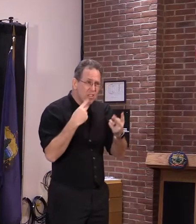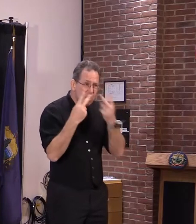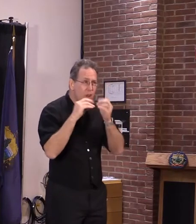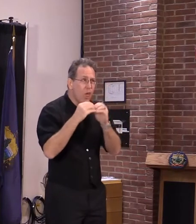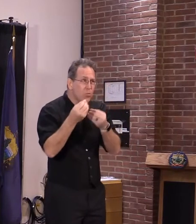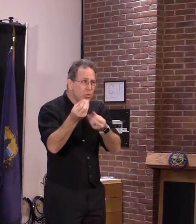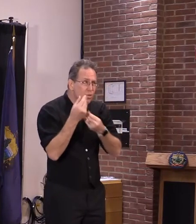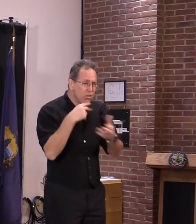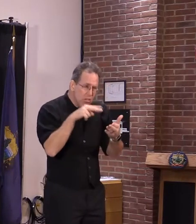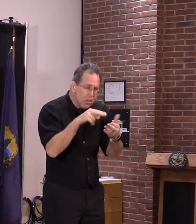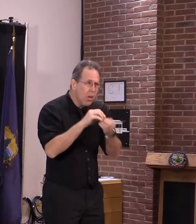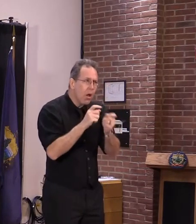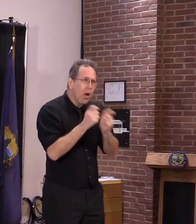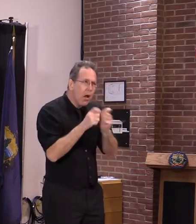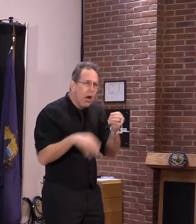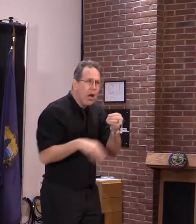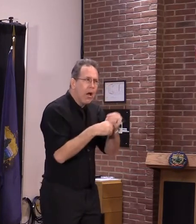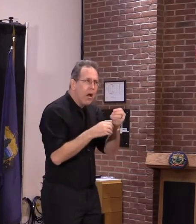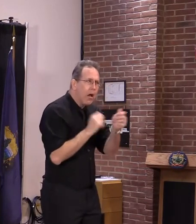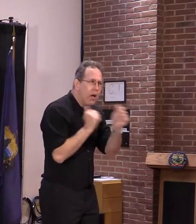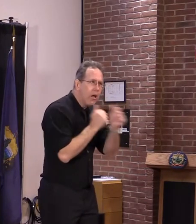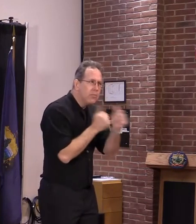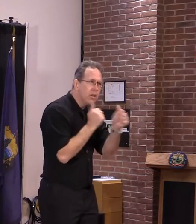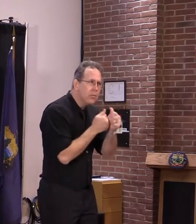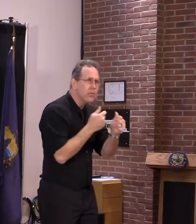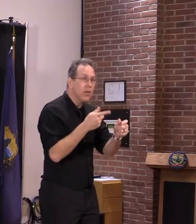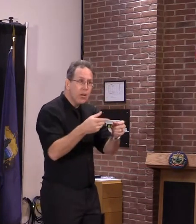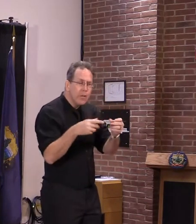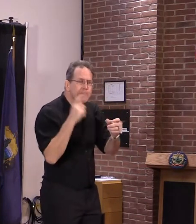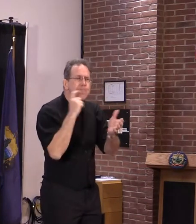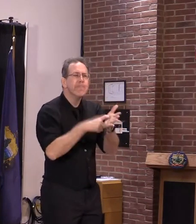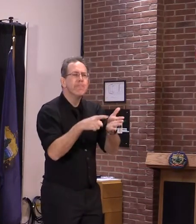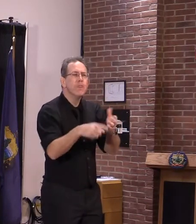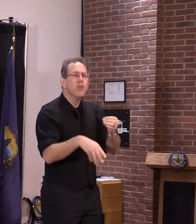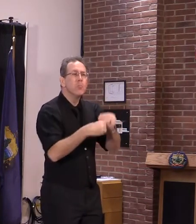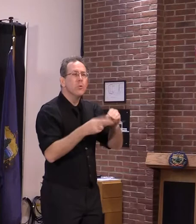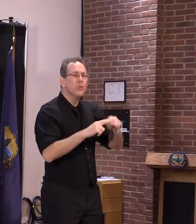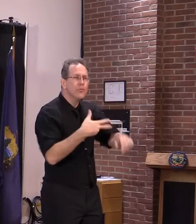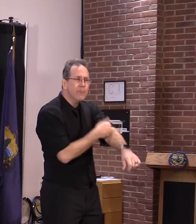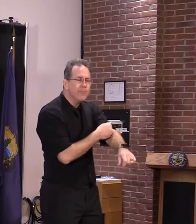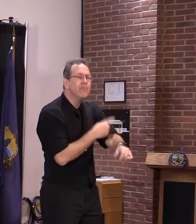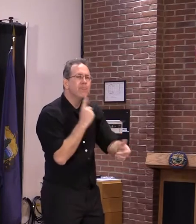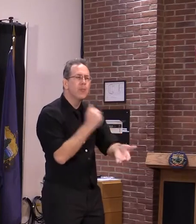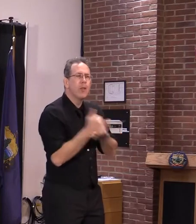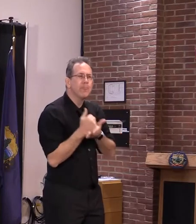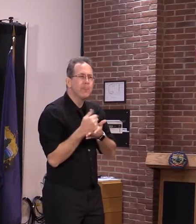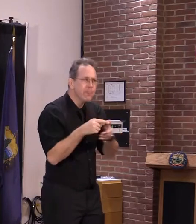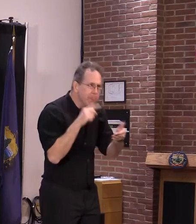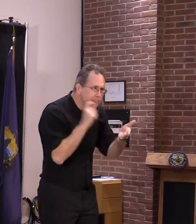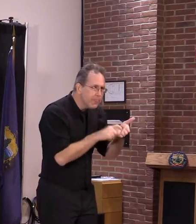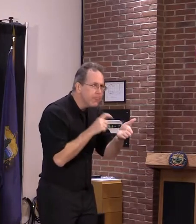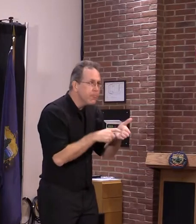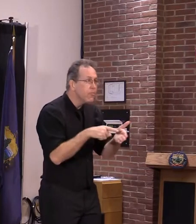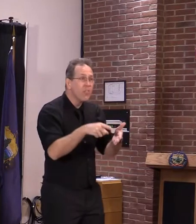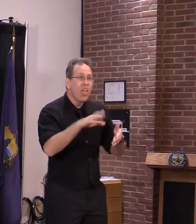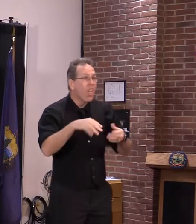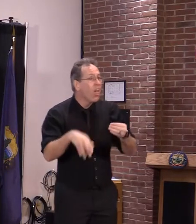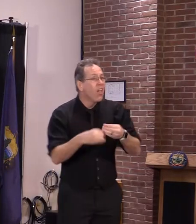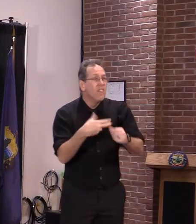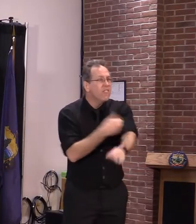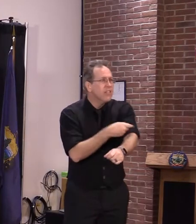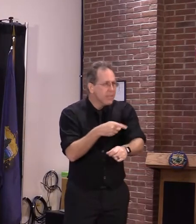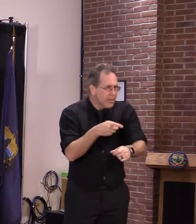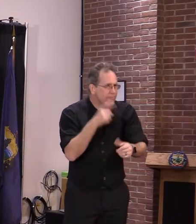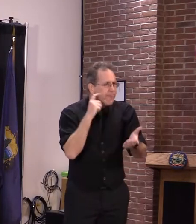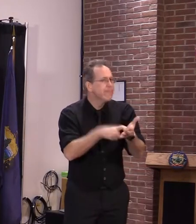people come to mostly get boosted. Their majority are boosting and not starting a fresh series just because there aren't so many left who